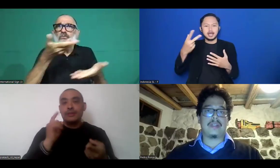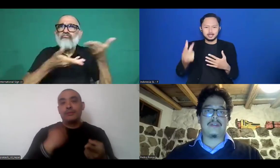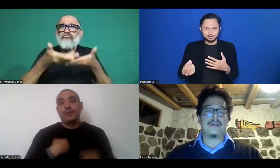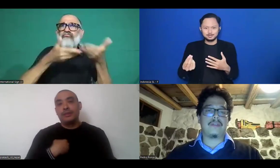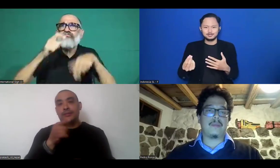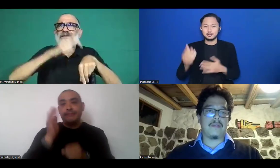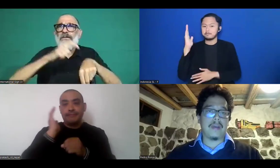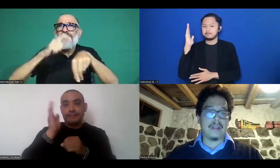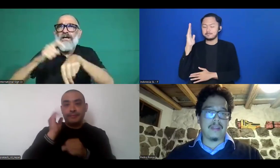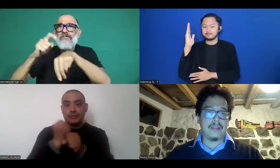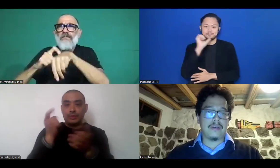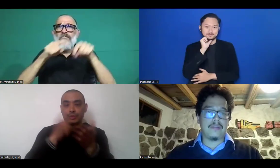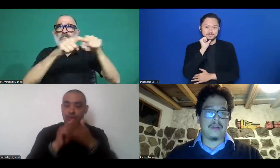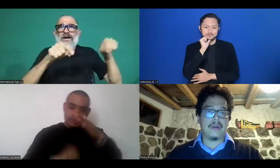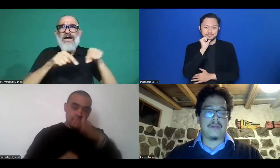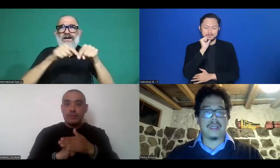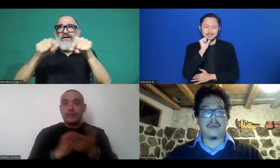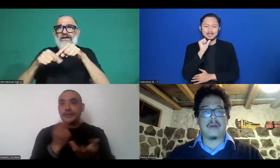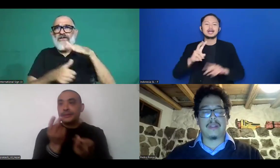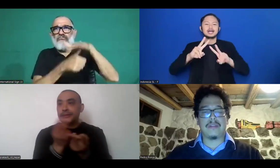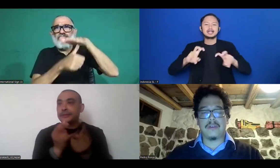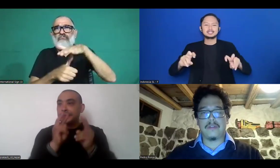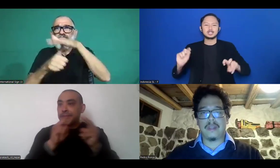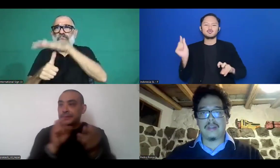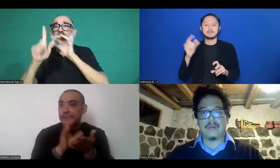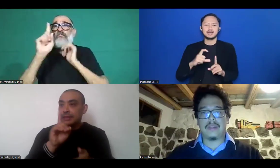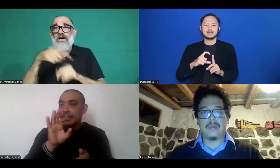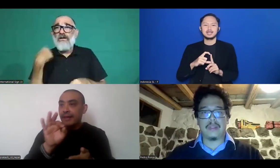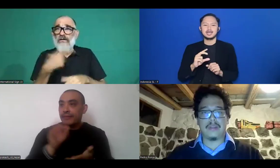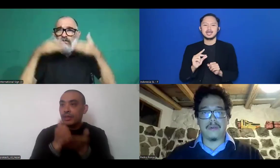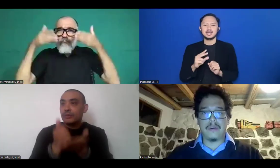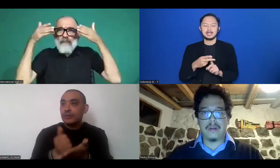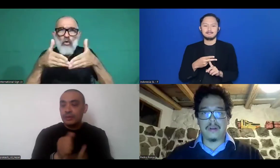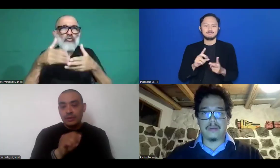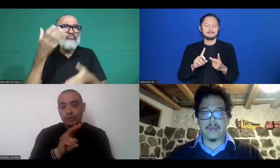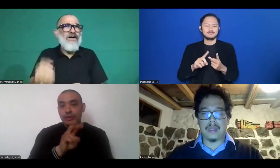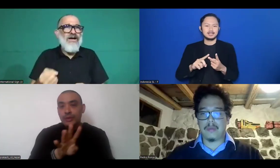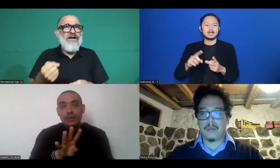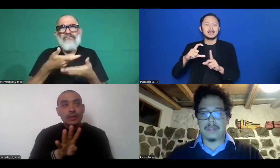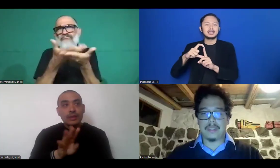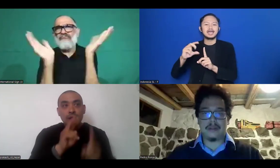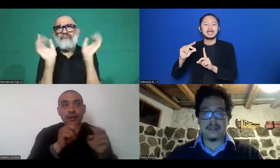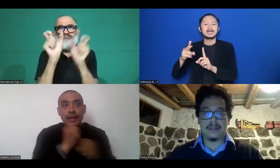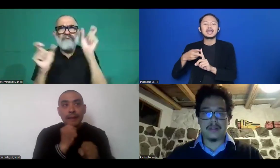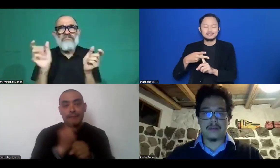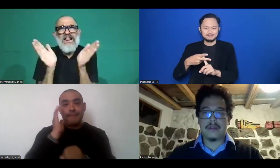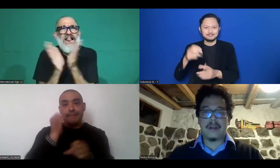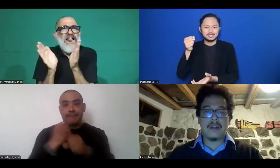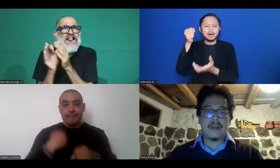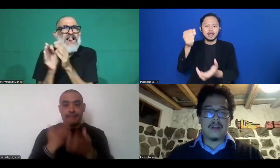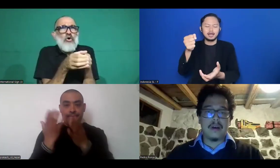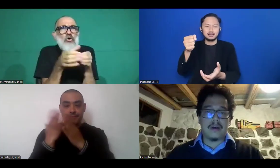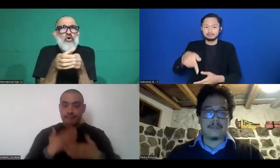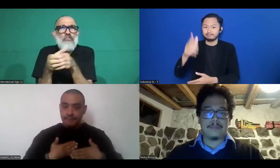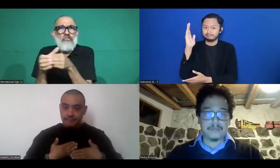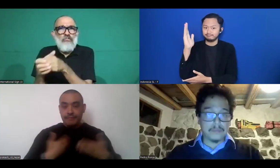presentation of the main findings of DRF's annual grantee survey in 2024. I will be presenting this now.